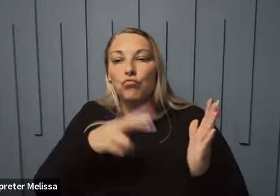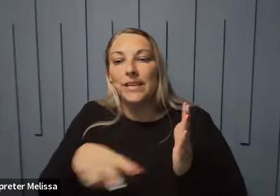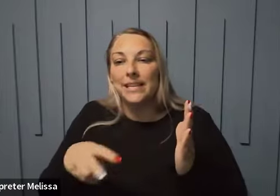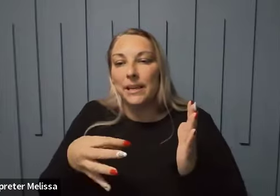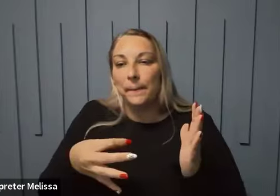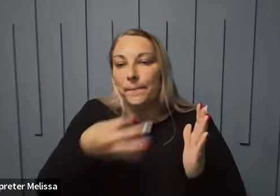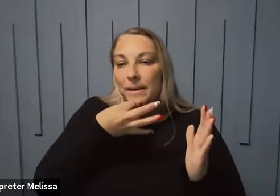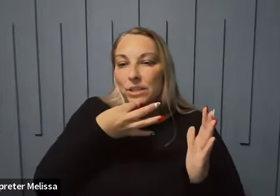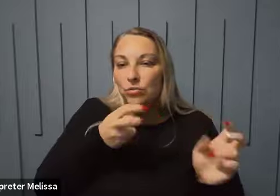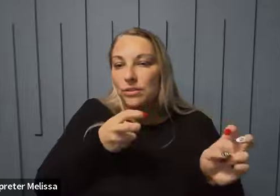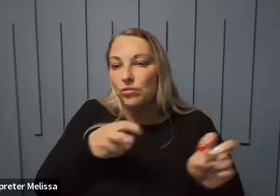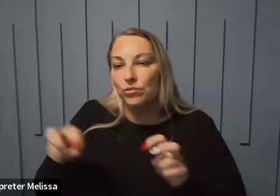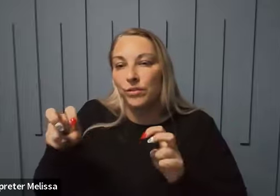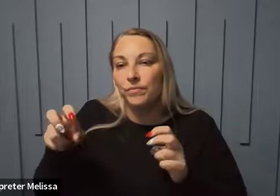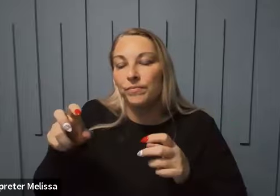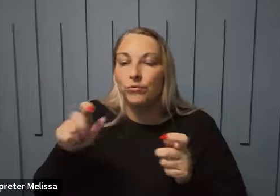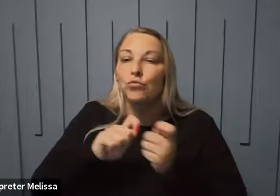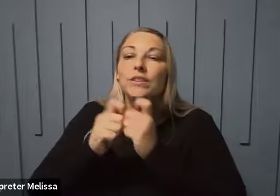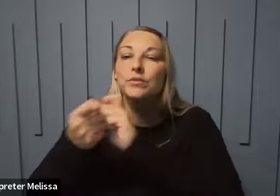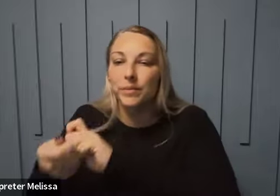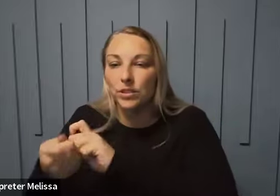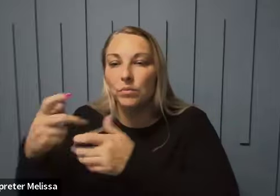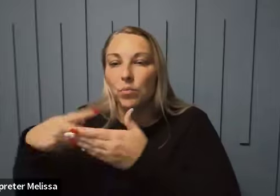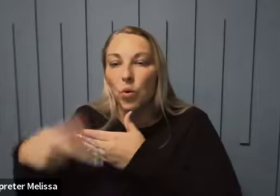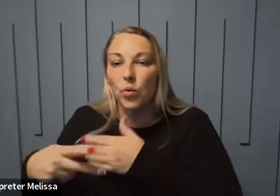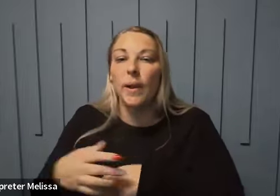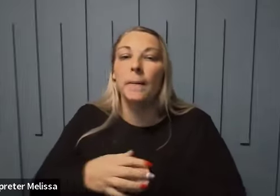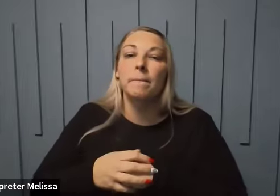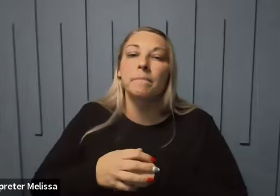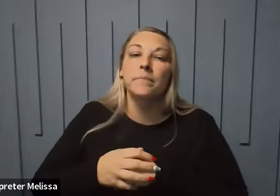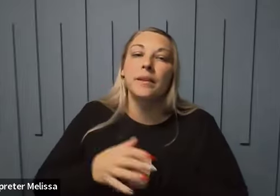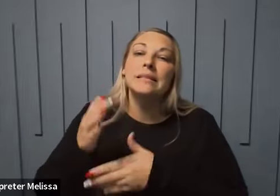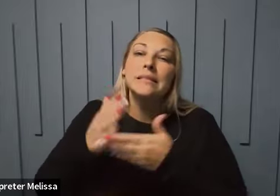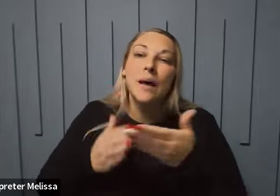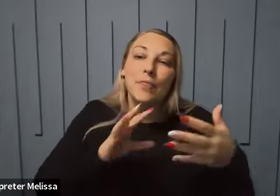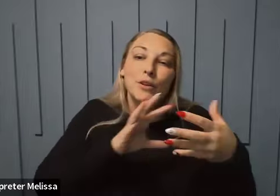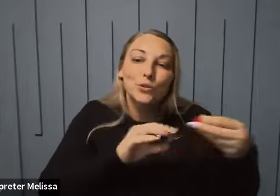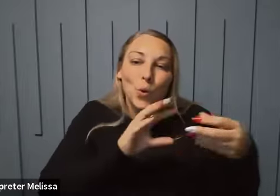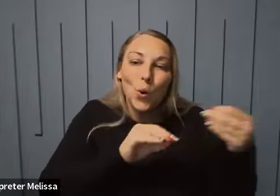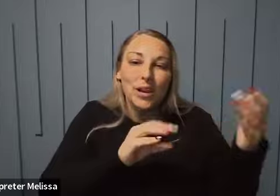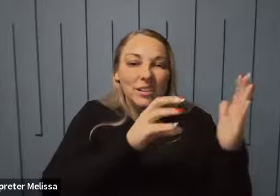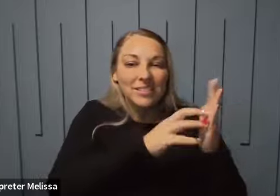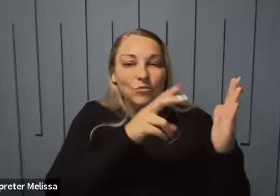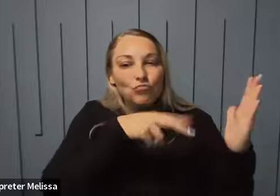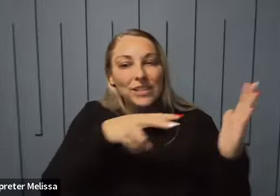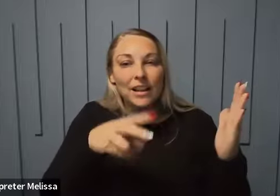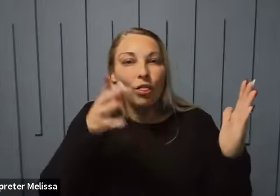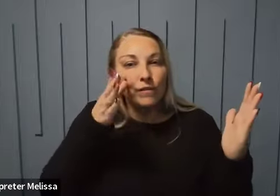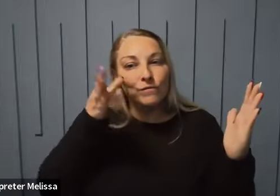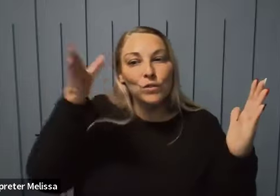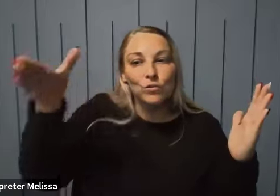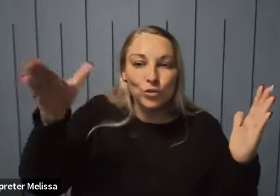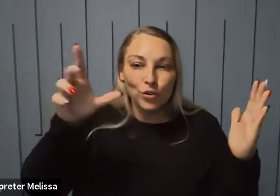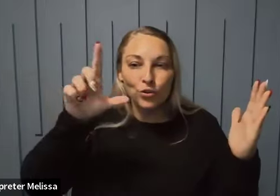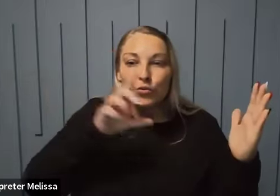Transformations program. Some of our stories were talking about the future being 2020, and so we thought maybe it was time because that wasn't